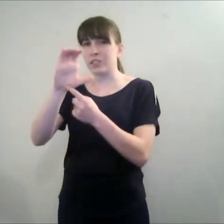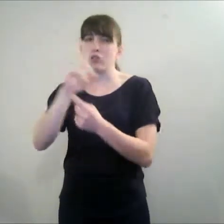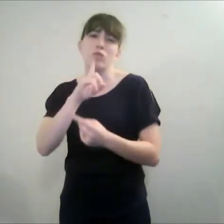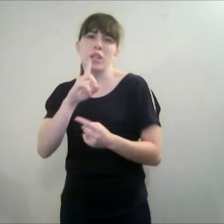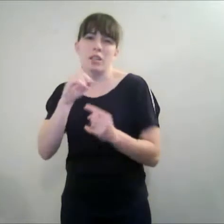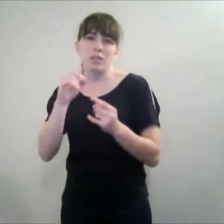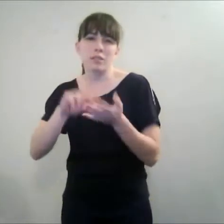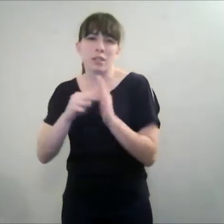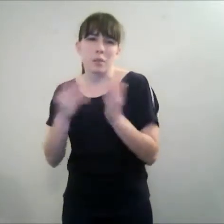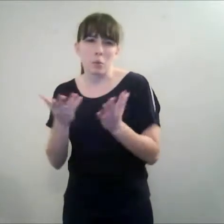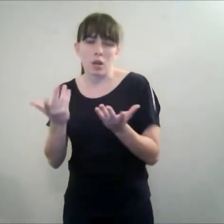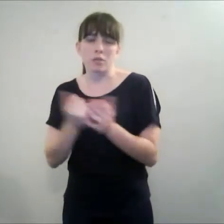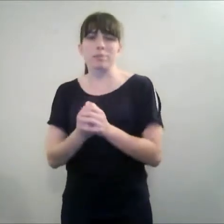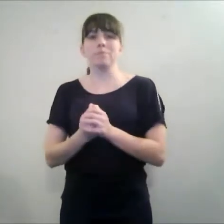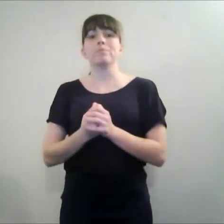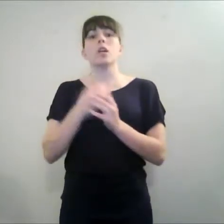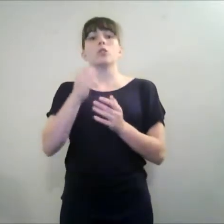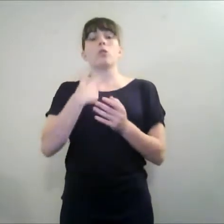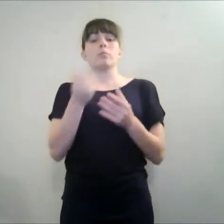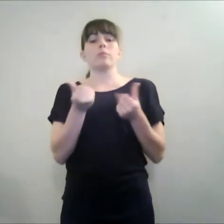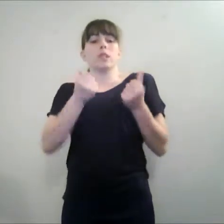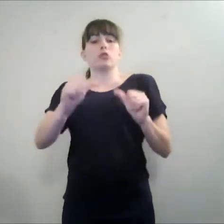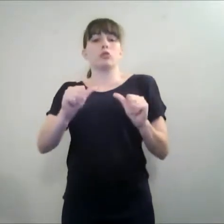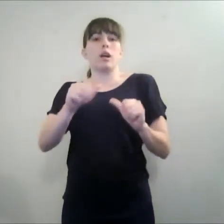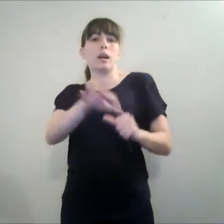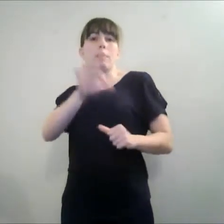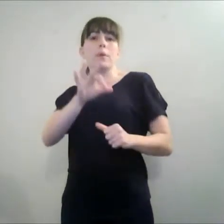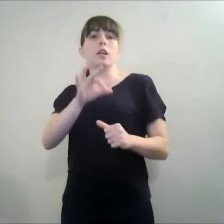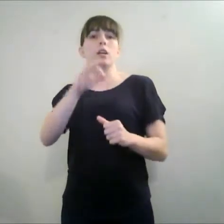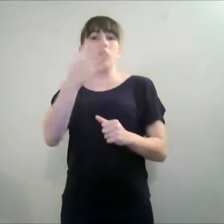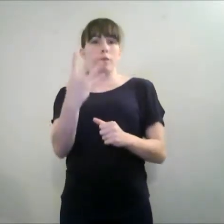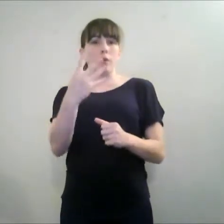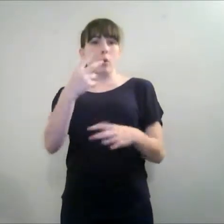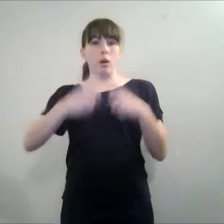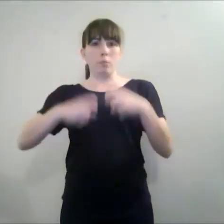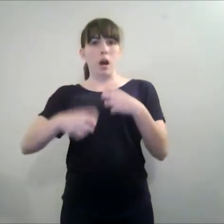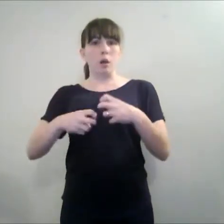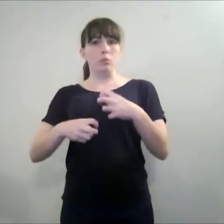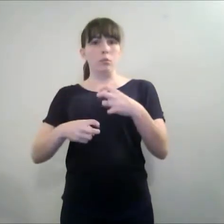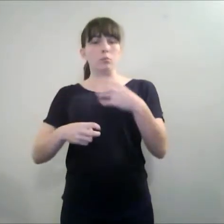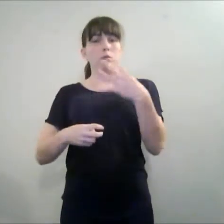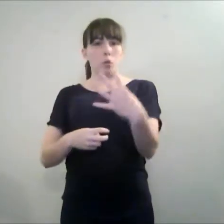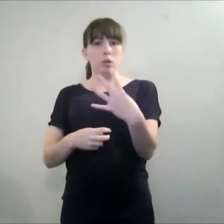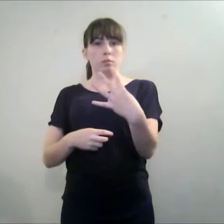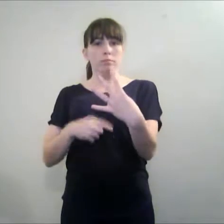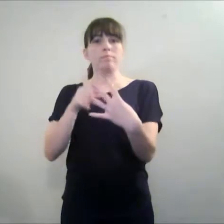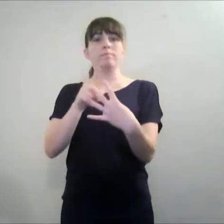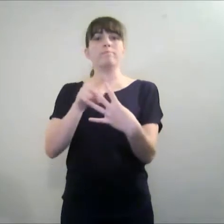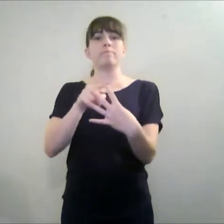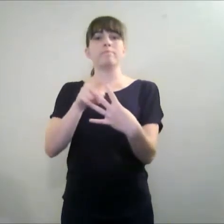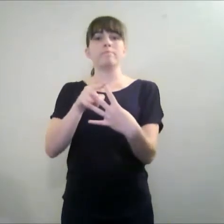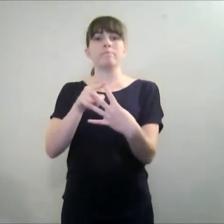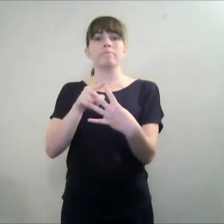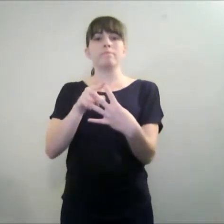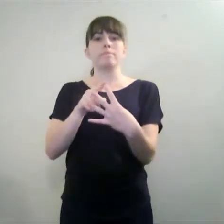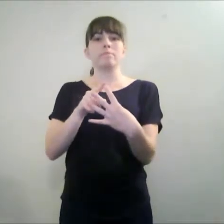I've tried to pick 4 problems that will frame the issue properly. So the first problem I thought, chip and pin, right? Everyone's got a chip and